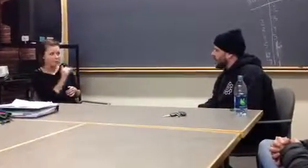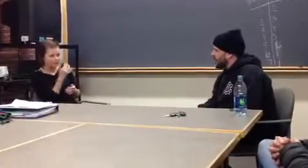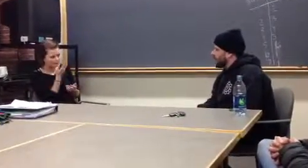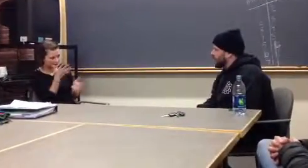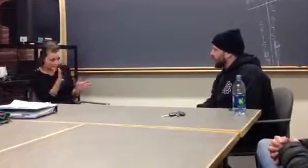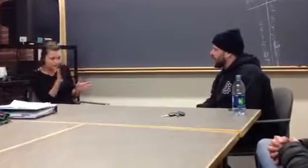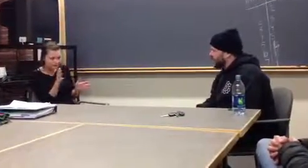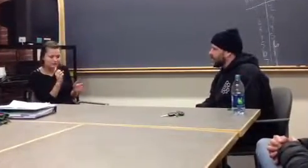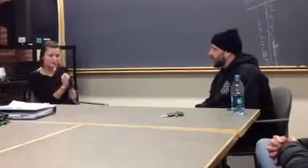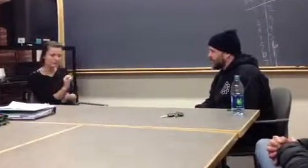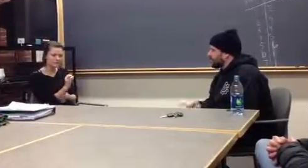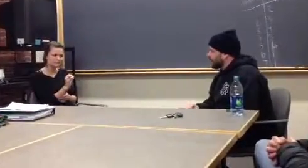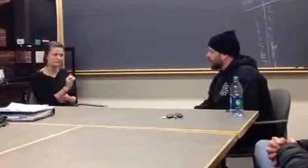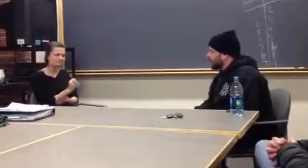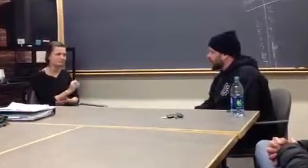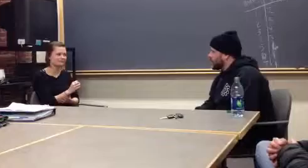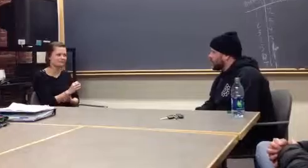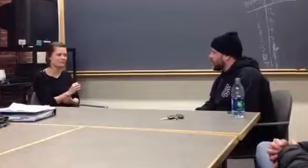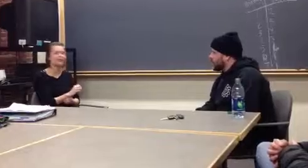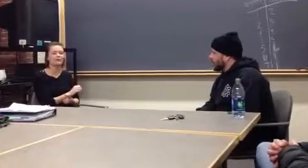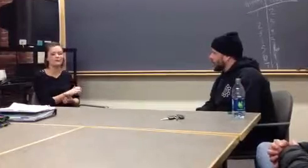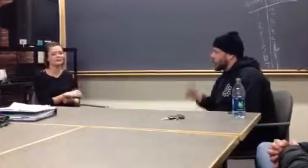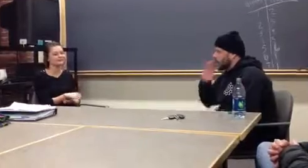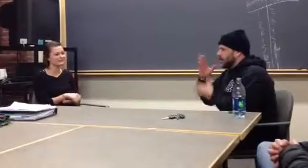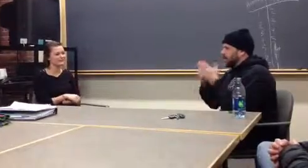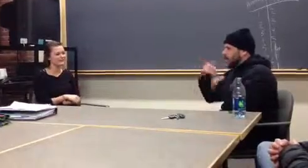I don't want him to know that I lied. Oh.